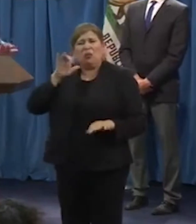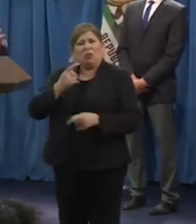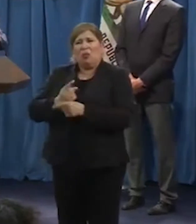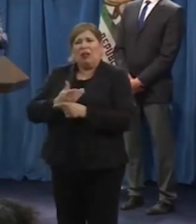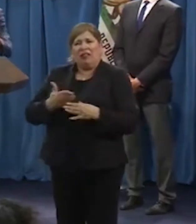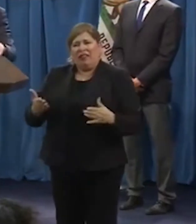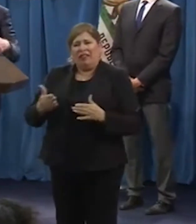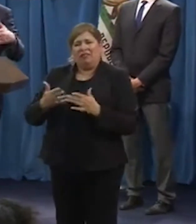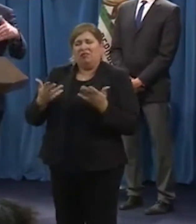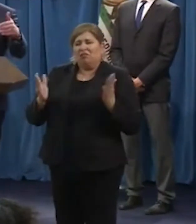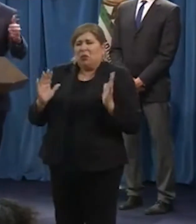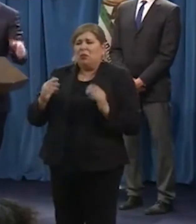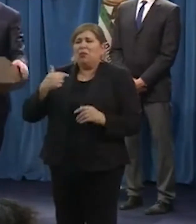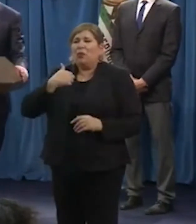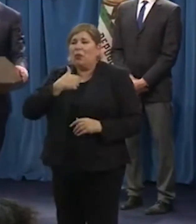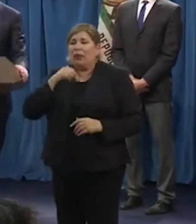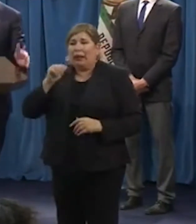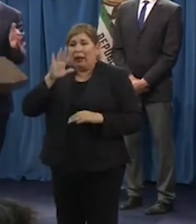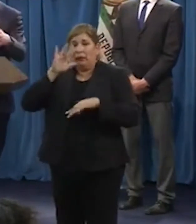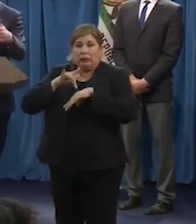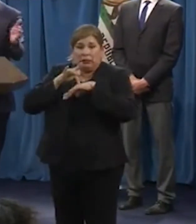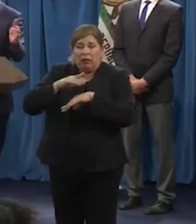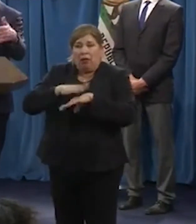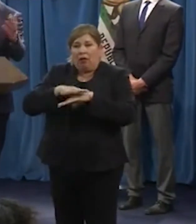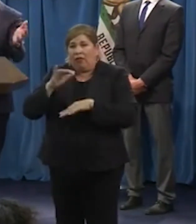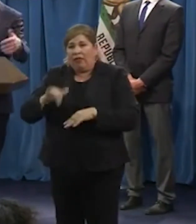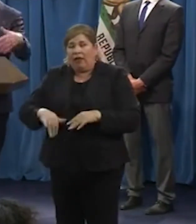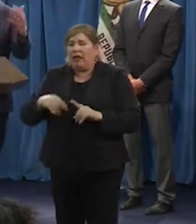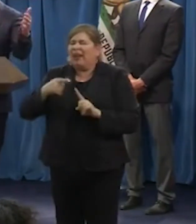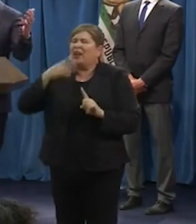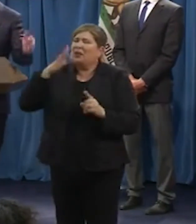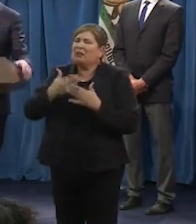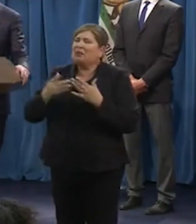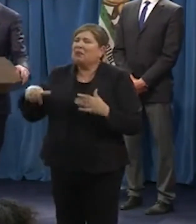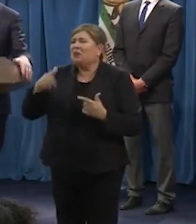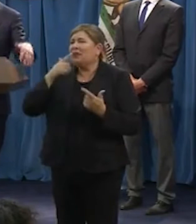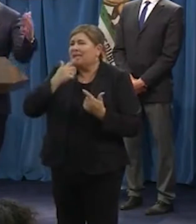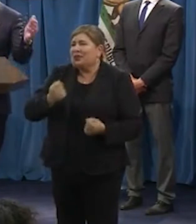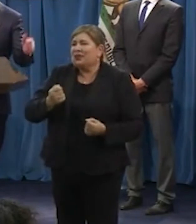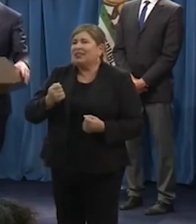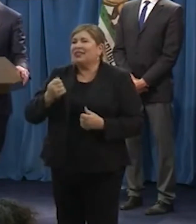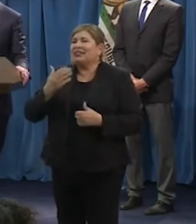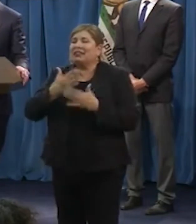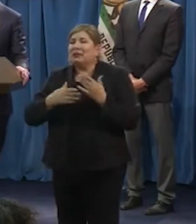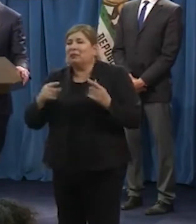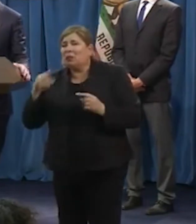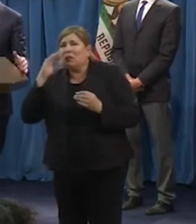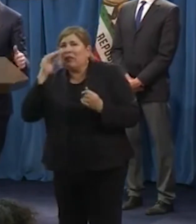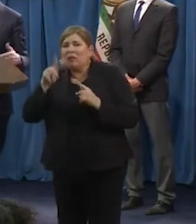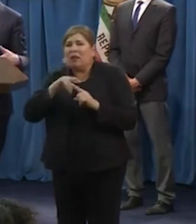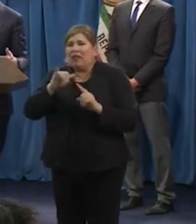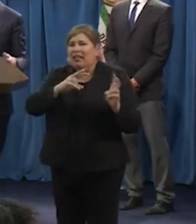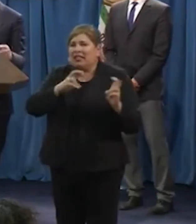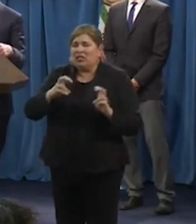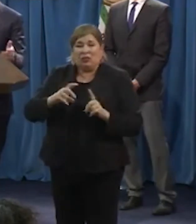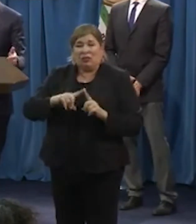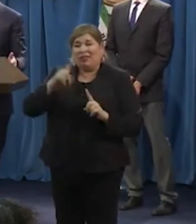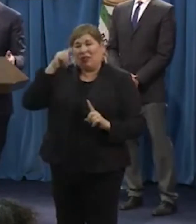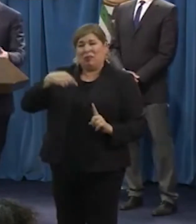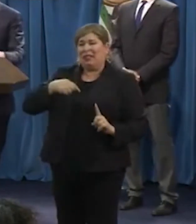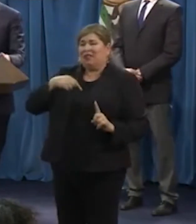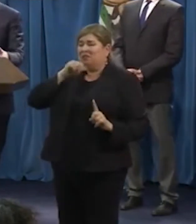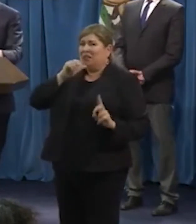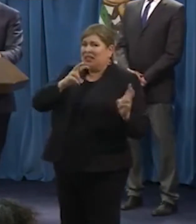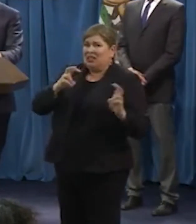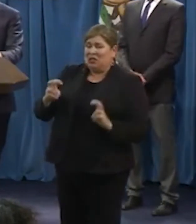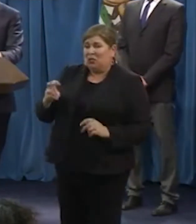So we can be fixated on that, and it's a point of interest, and it might be a point of some consideration. It's not for me. Here's why. Because